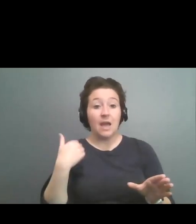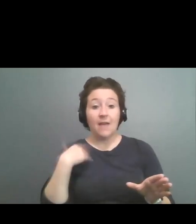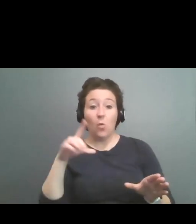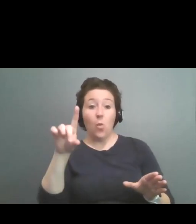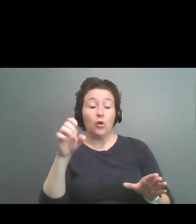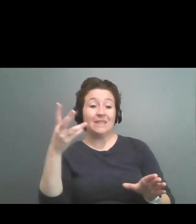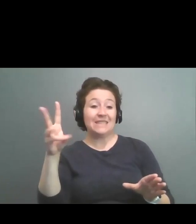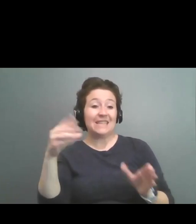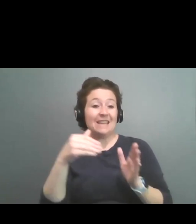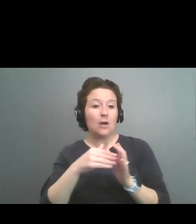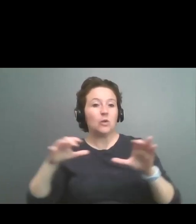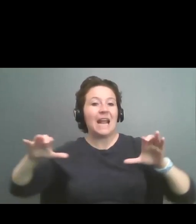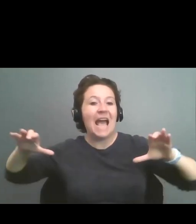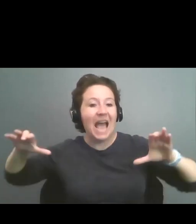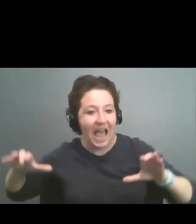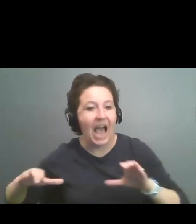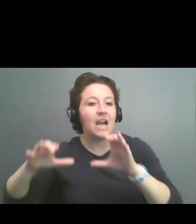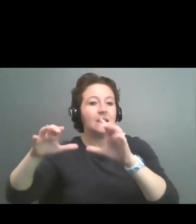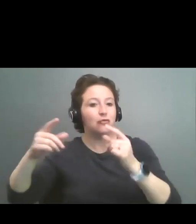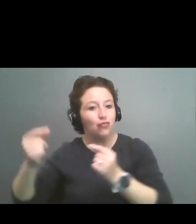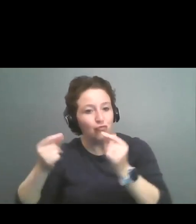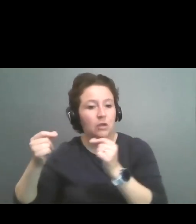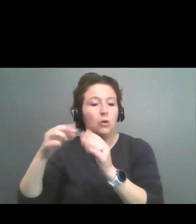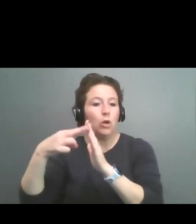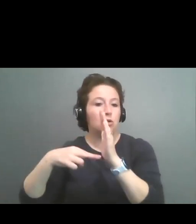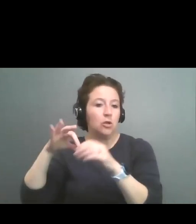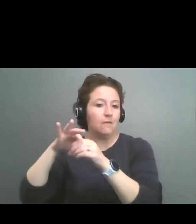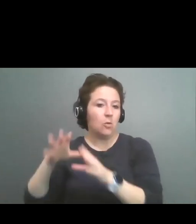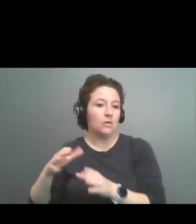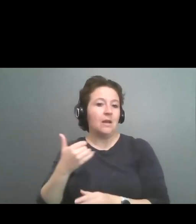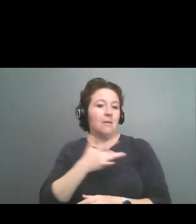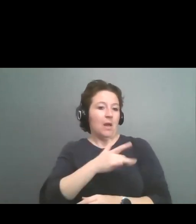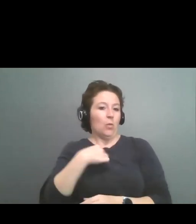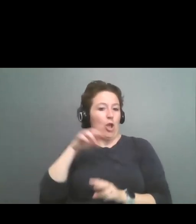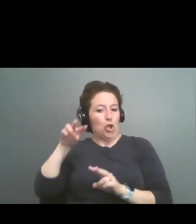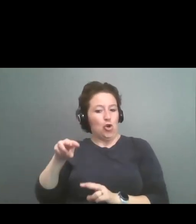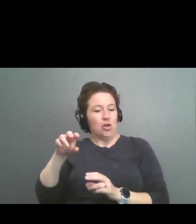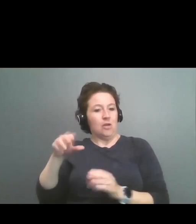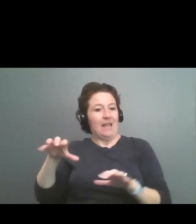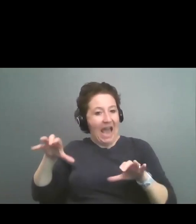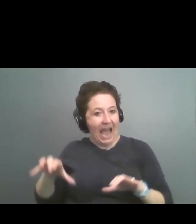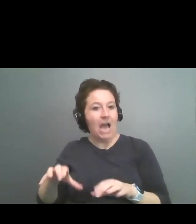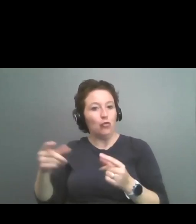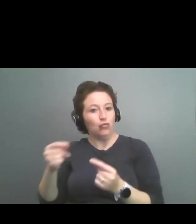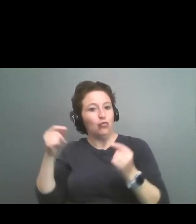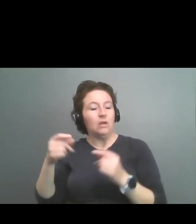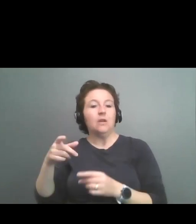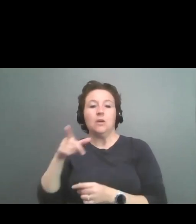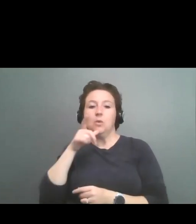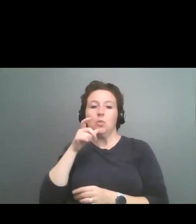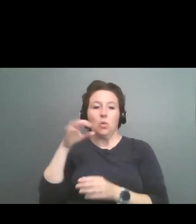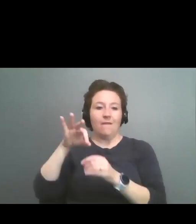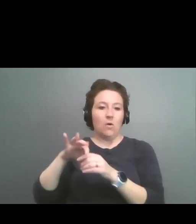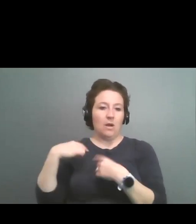that are active registered voters. So typically we look at the active registered voters that have voted in the last